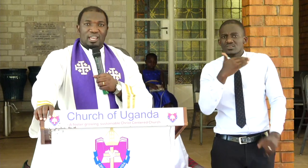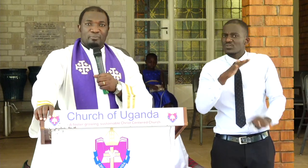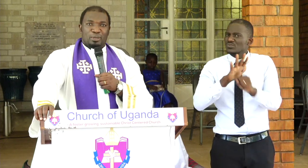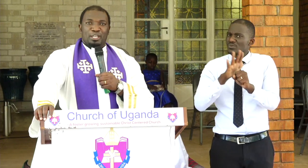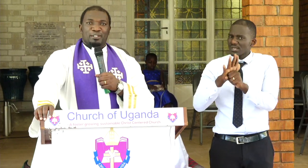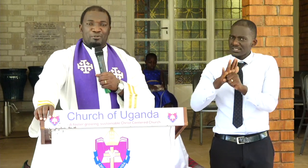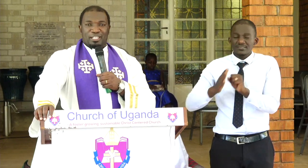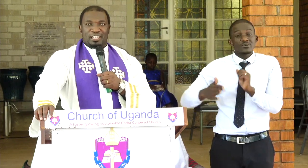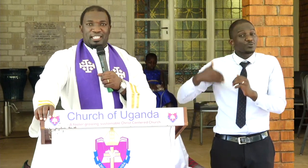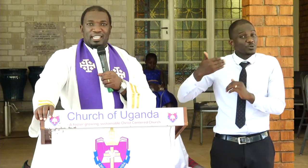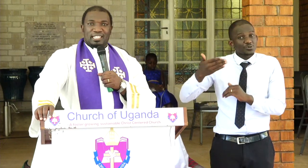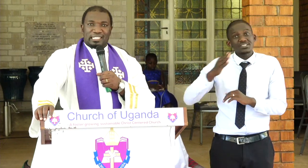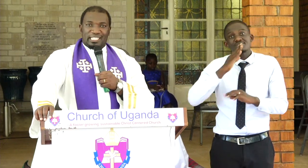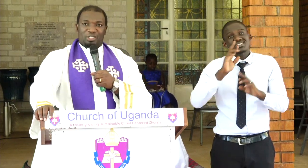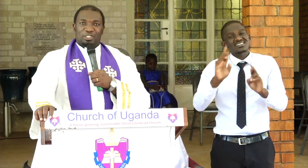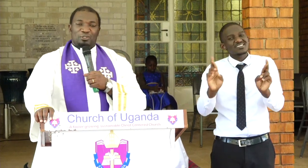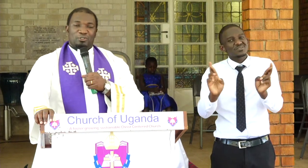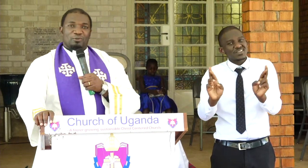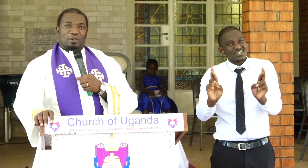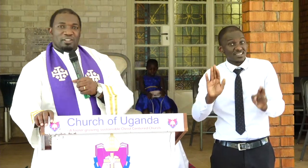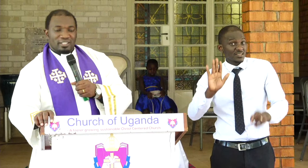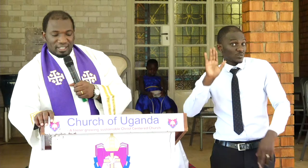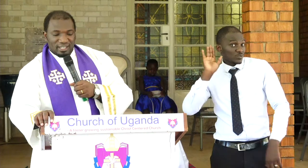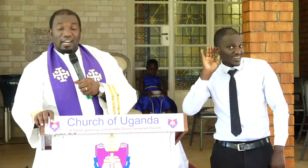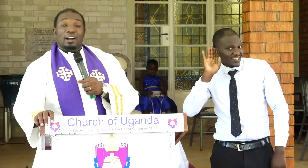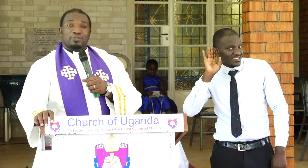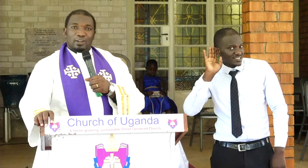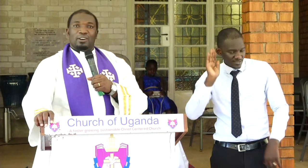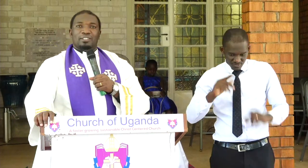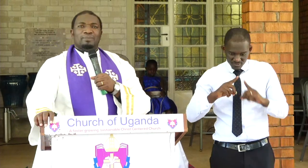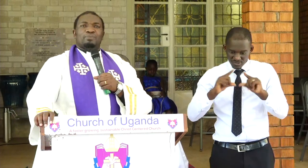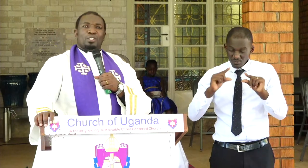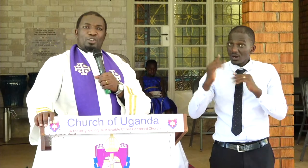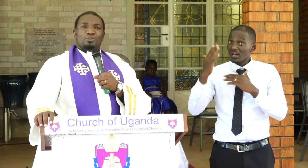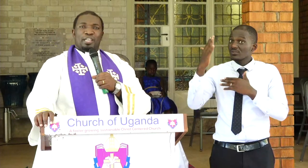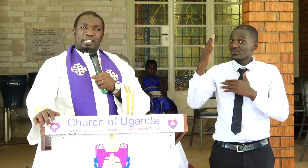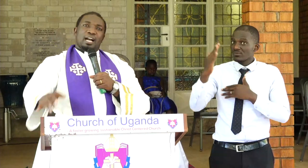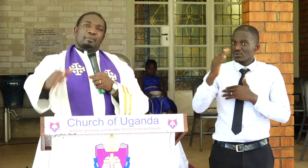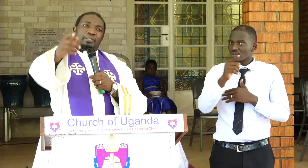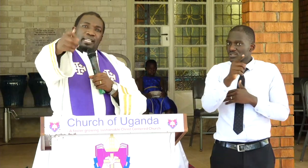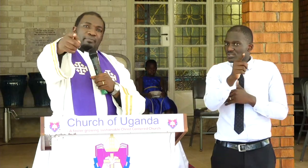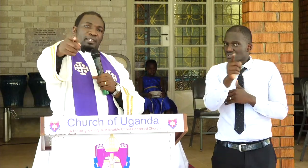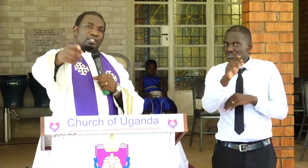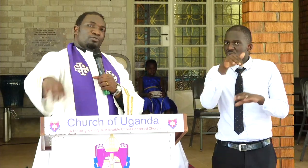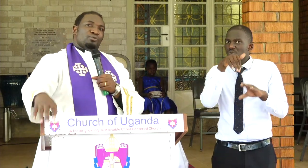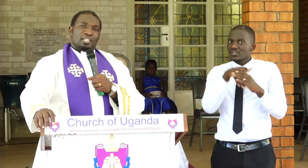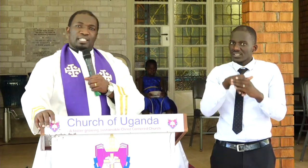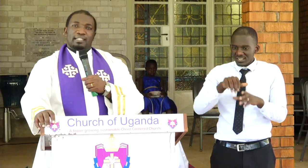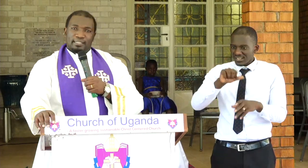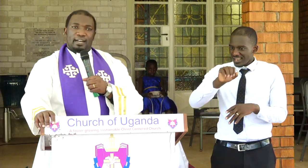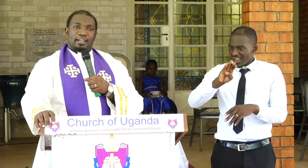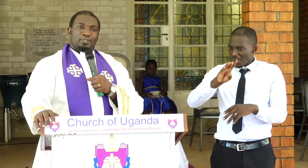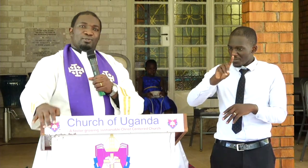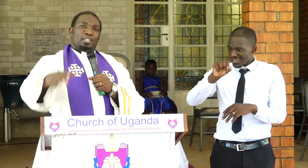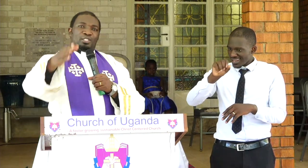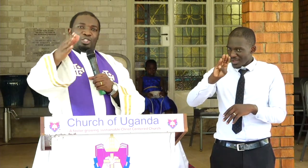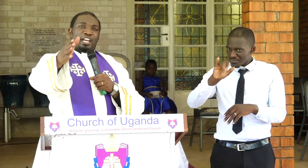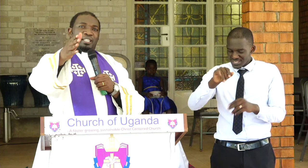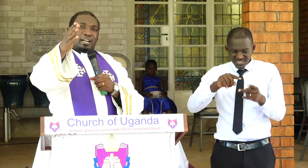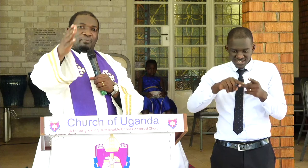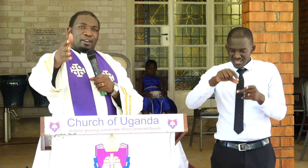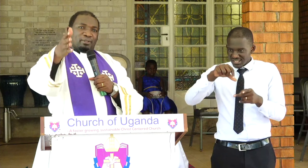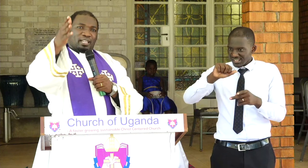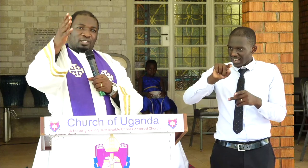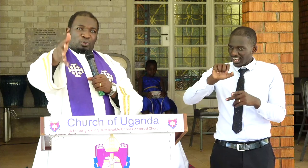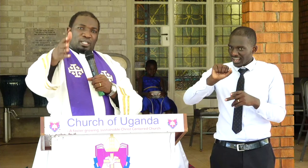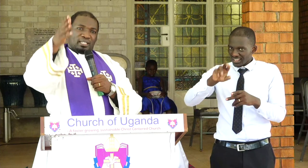always being ready to listen to the word of God. You in Abu Dhabi, you in Qatar, you in